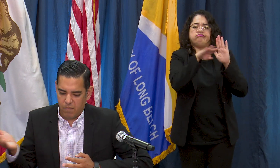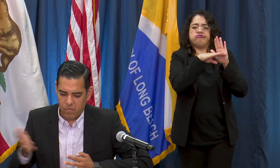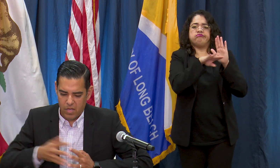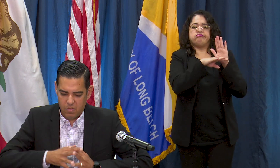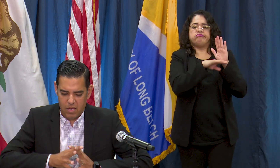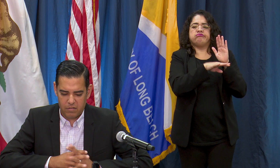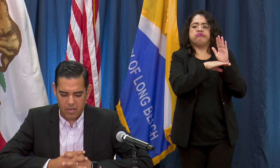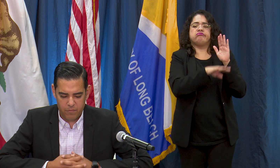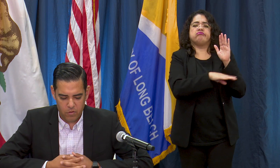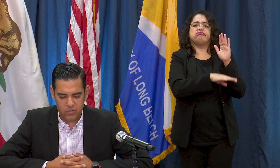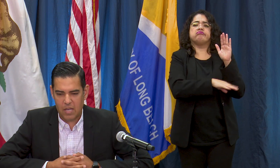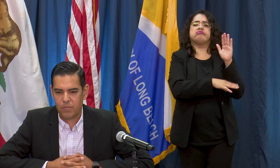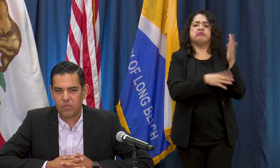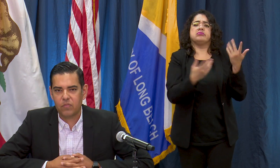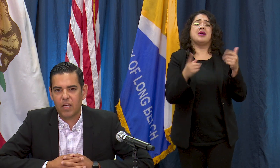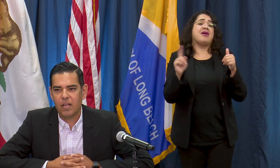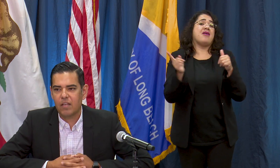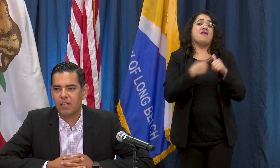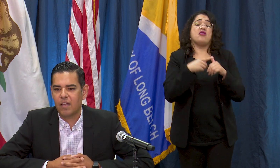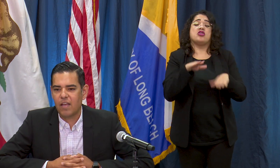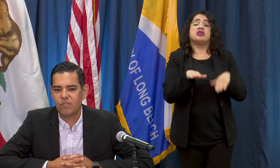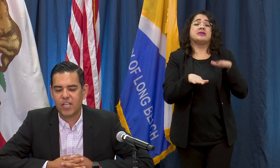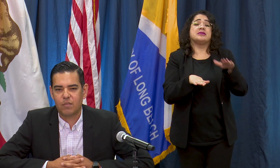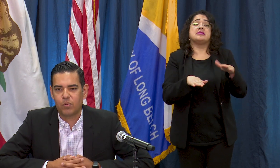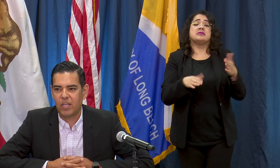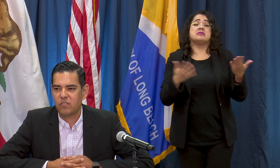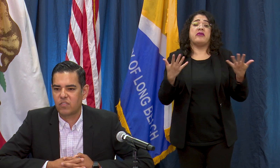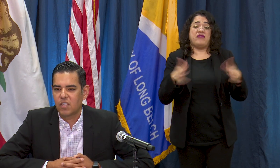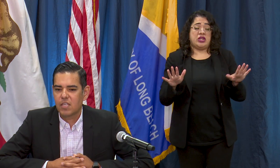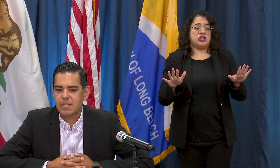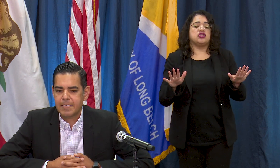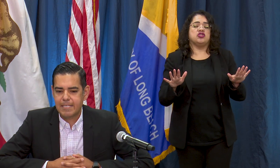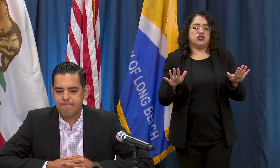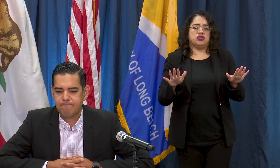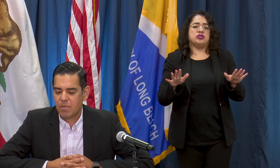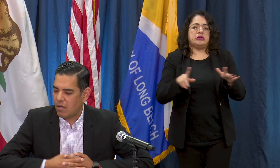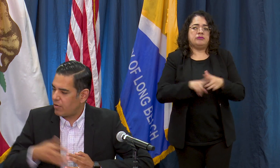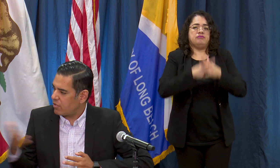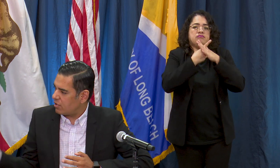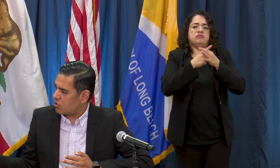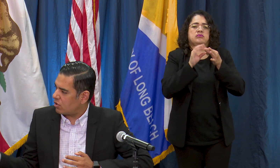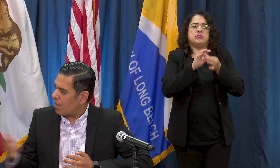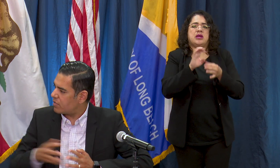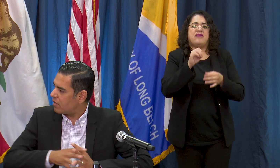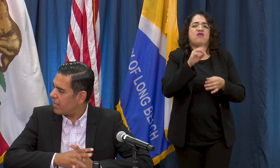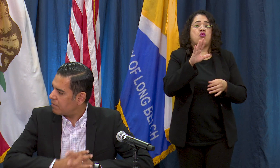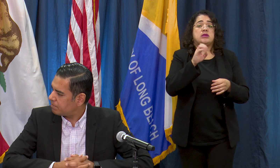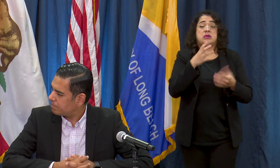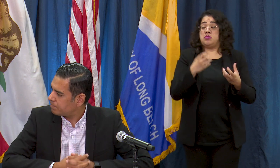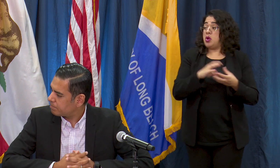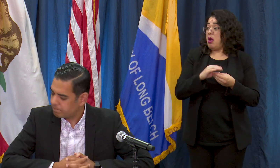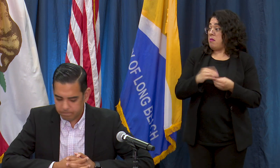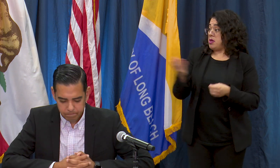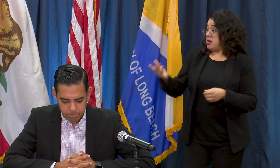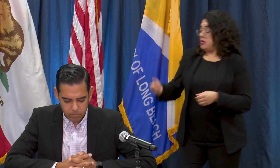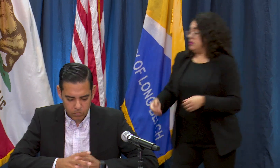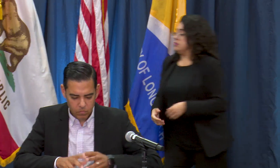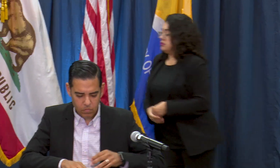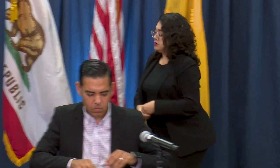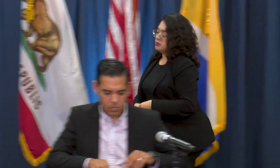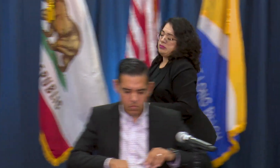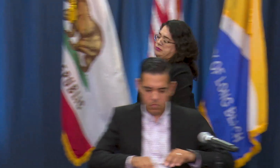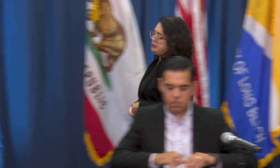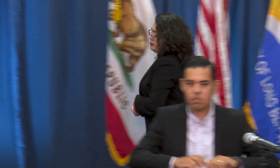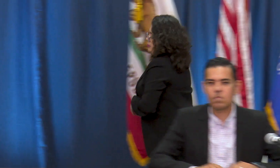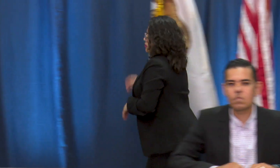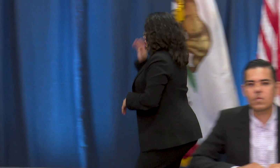understand, that kind of first step has taken place. But I don't know if you have any additional comments on that. No, I think